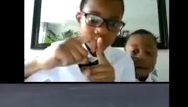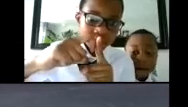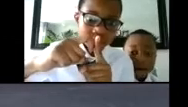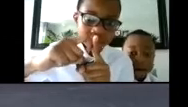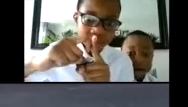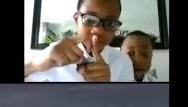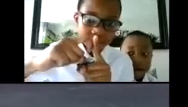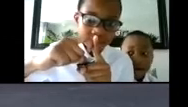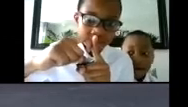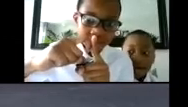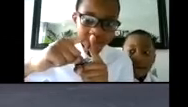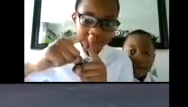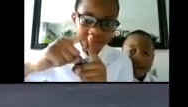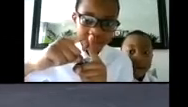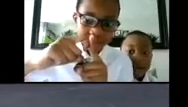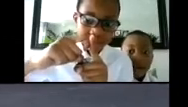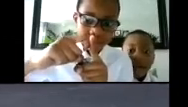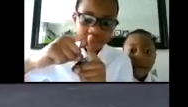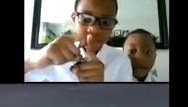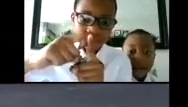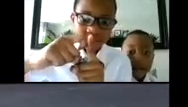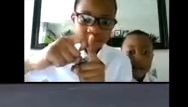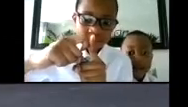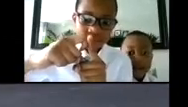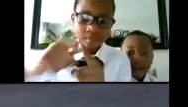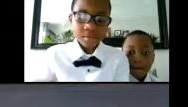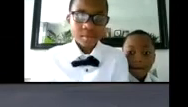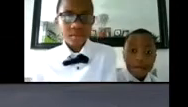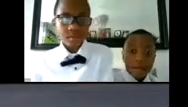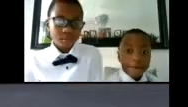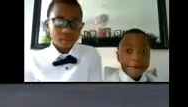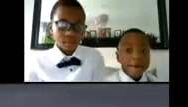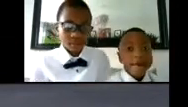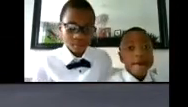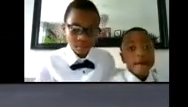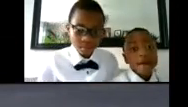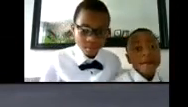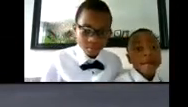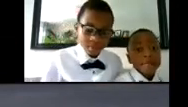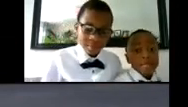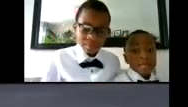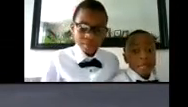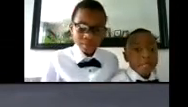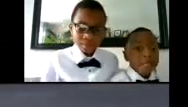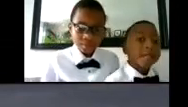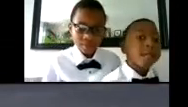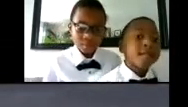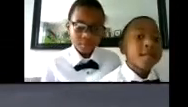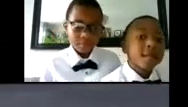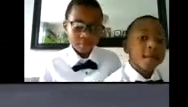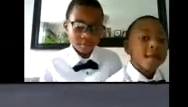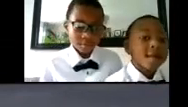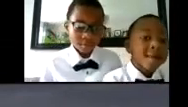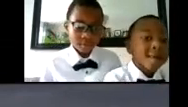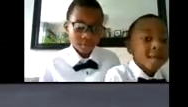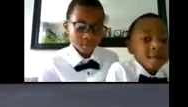There you go. Make your little K. Awesome. Well Well done. done. Well done. Thank you. Thank